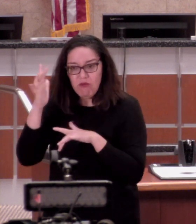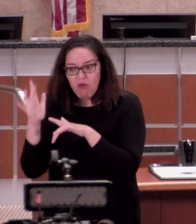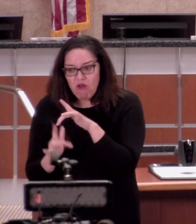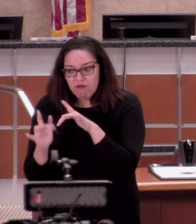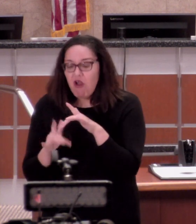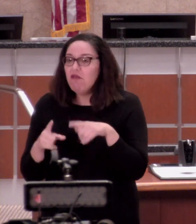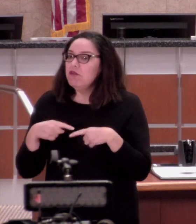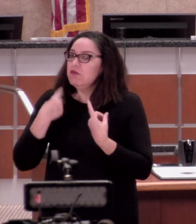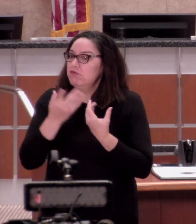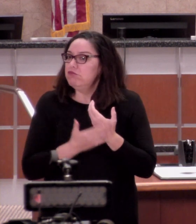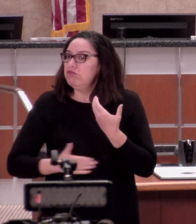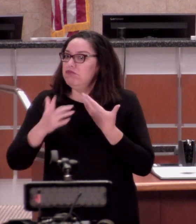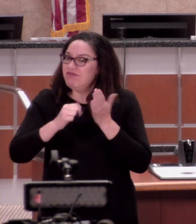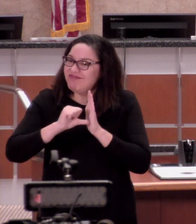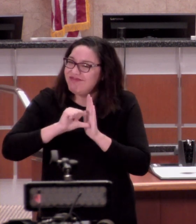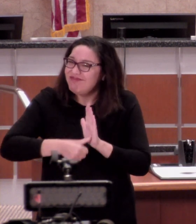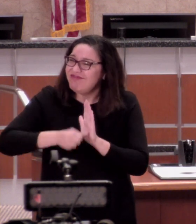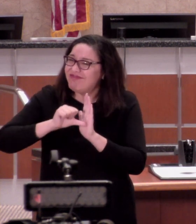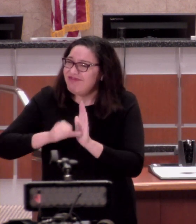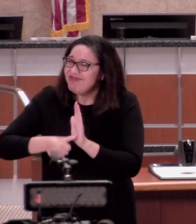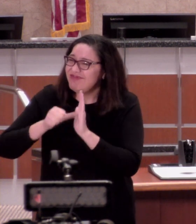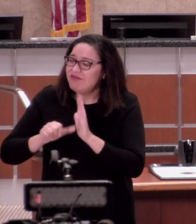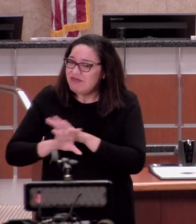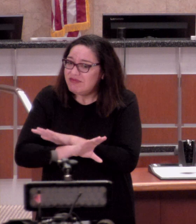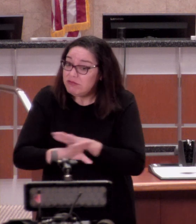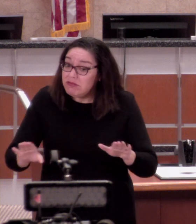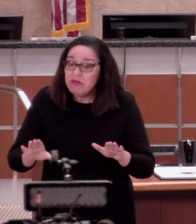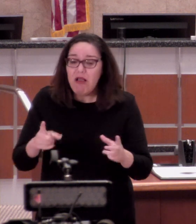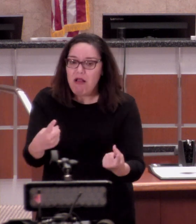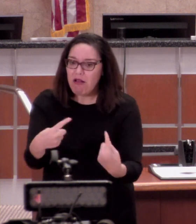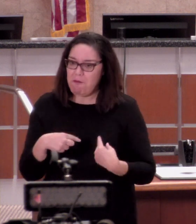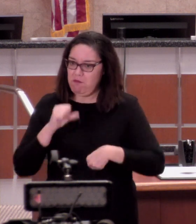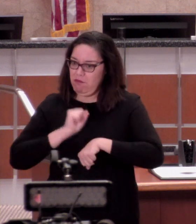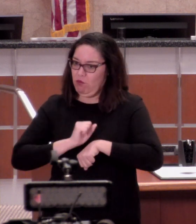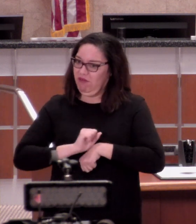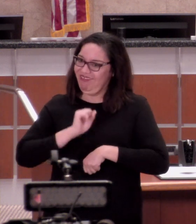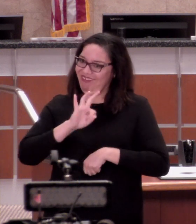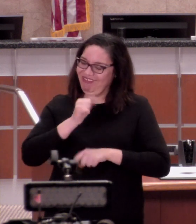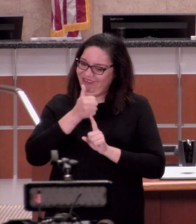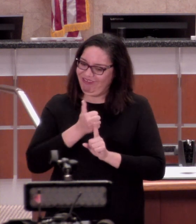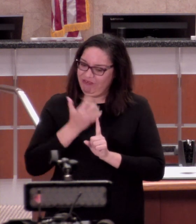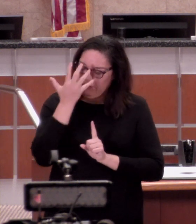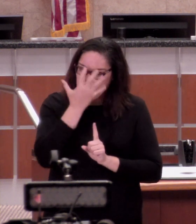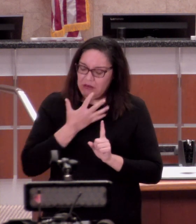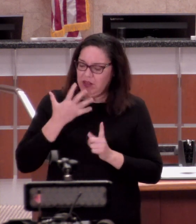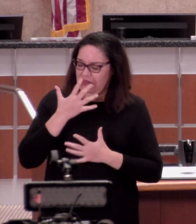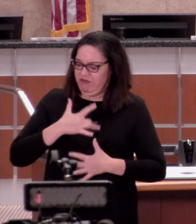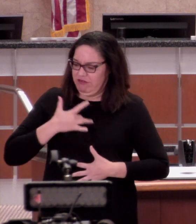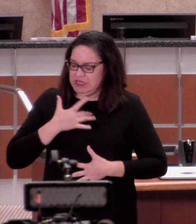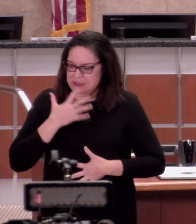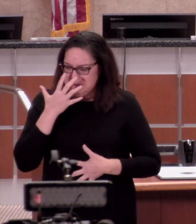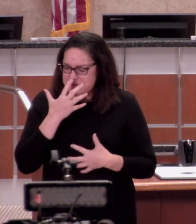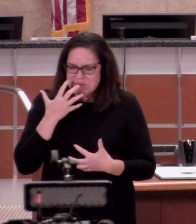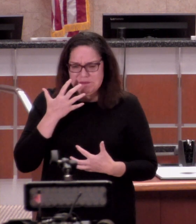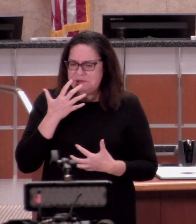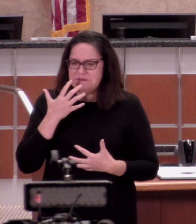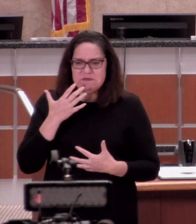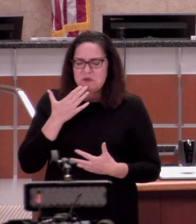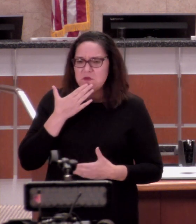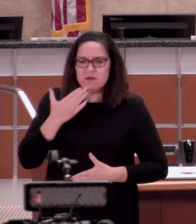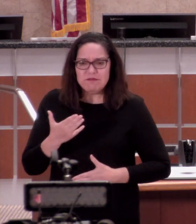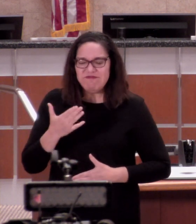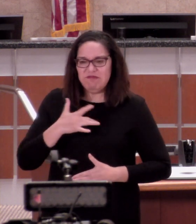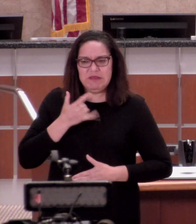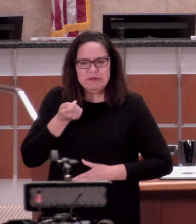employees that no one should or could come to work displaying any type of cold symptoms or if they were feeling ill